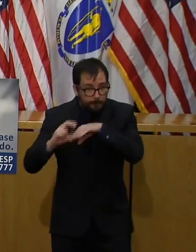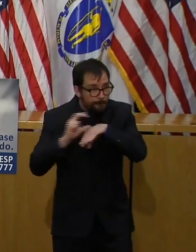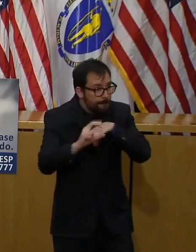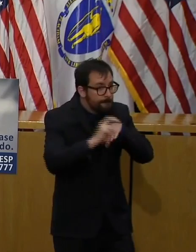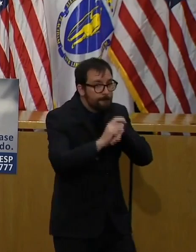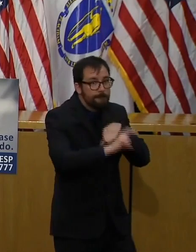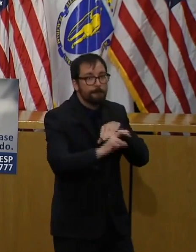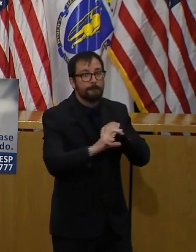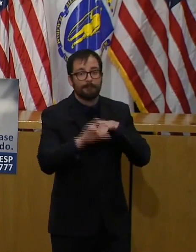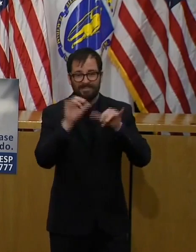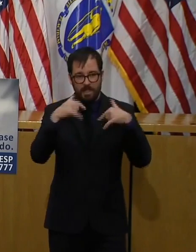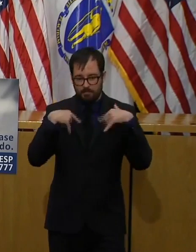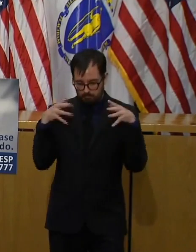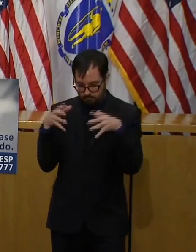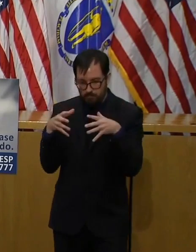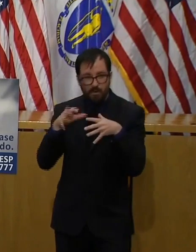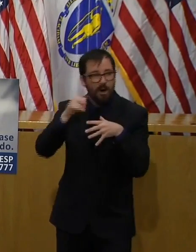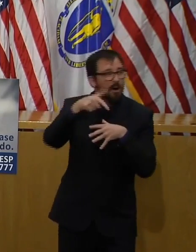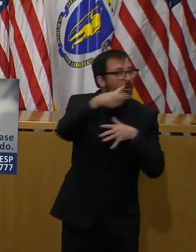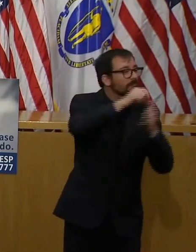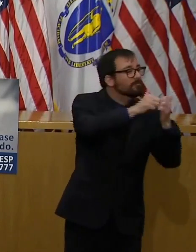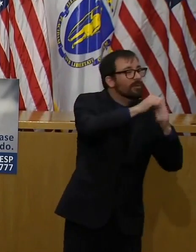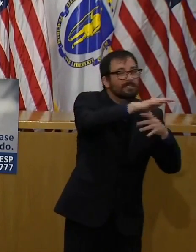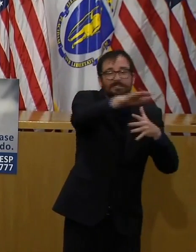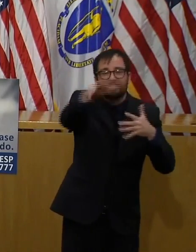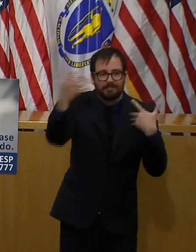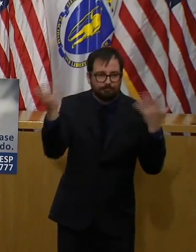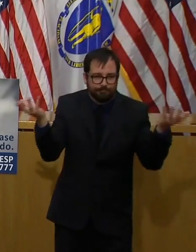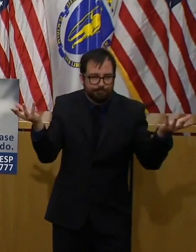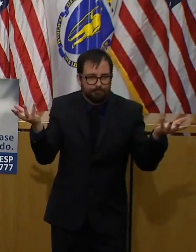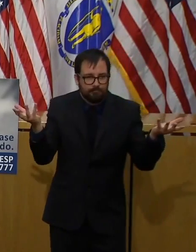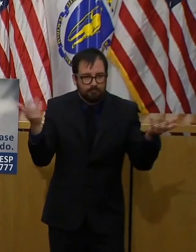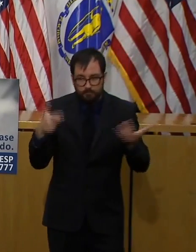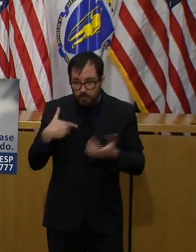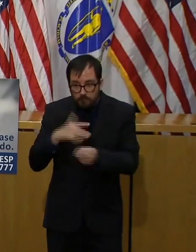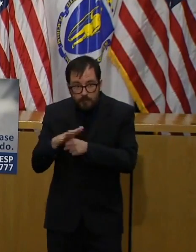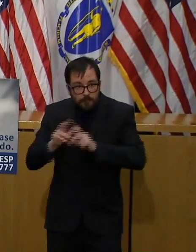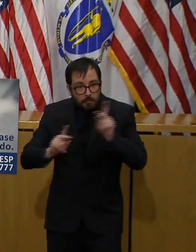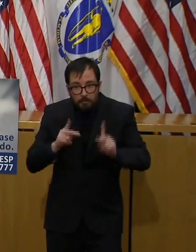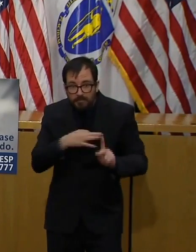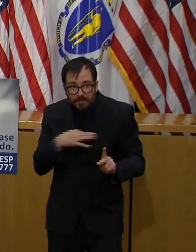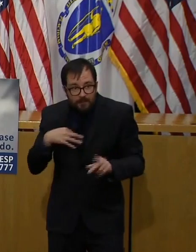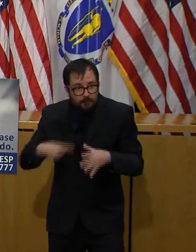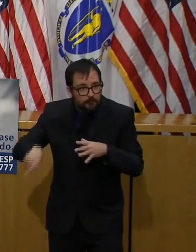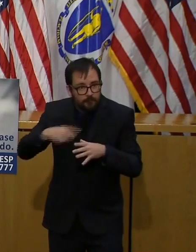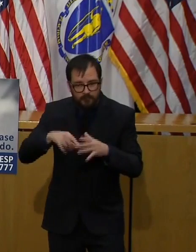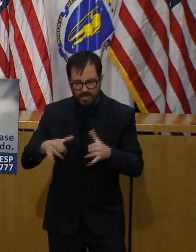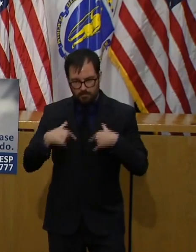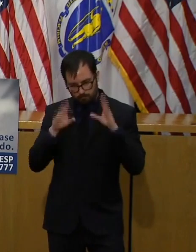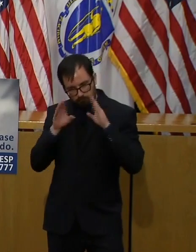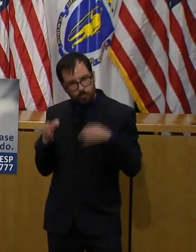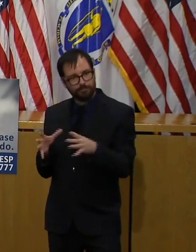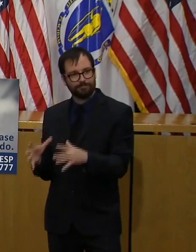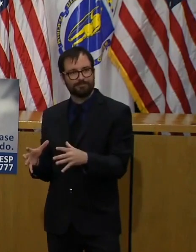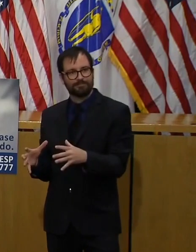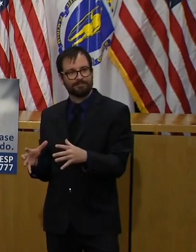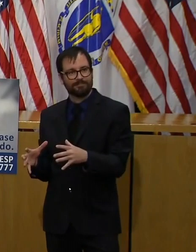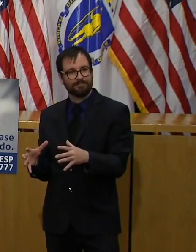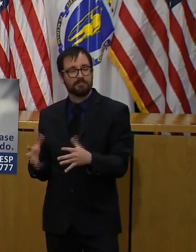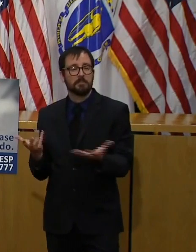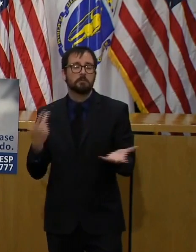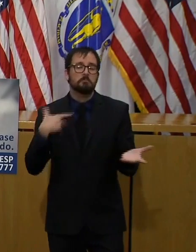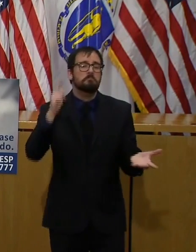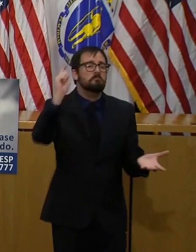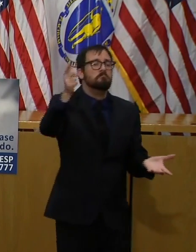that we have staffed appropriately, and that they have oxygen. I mean, I'm sure at some point there will be discussions about some of that other stuff,